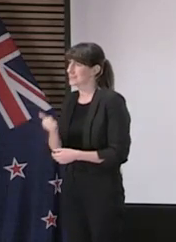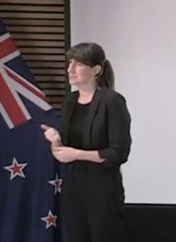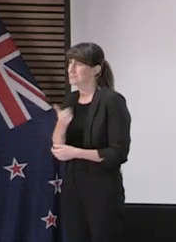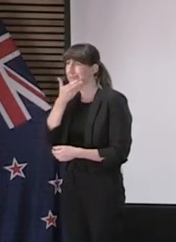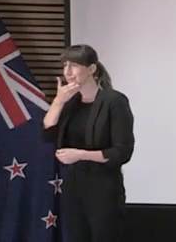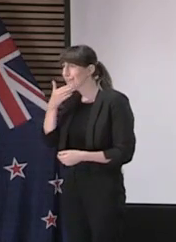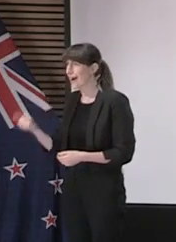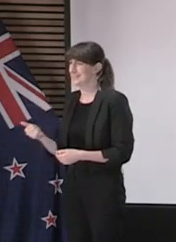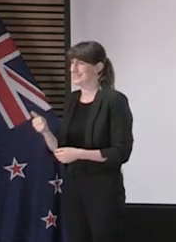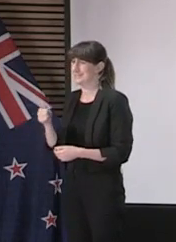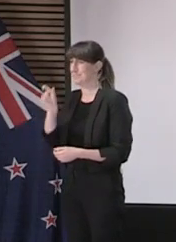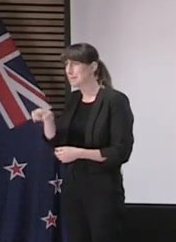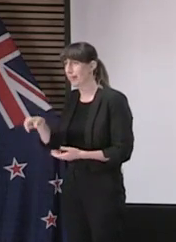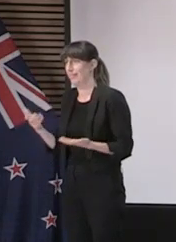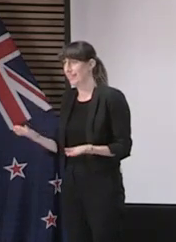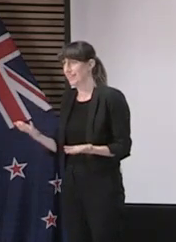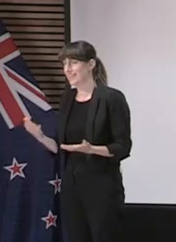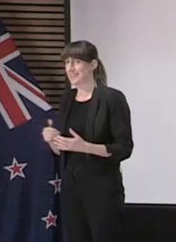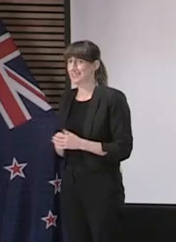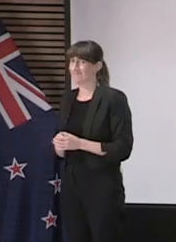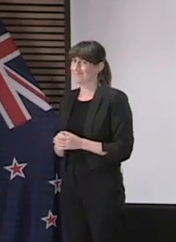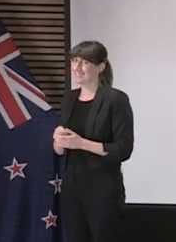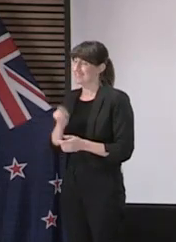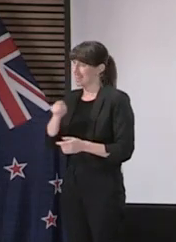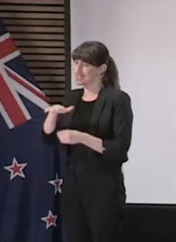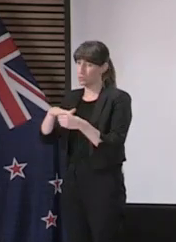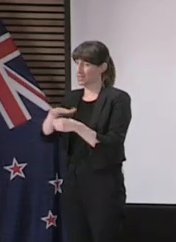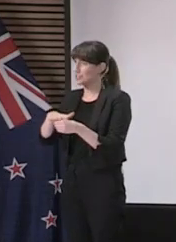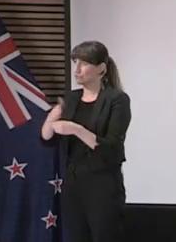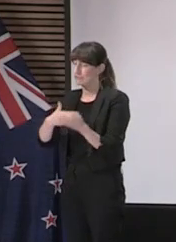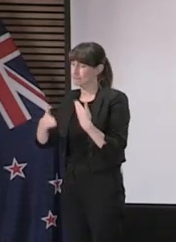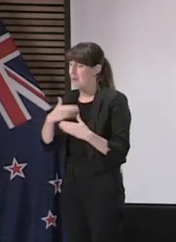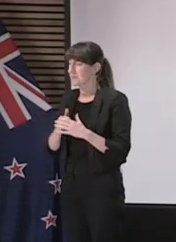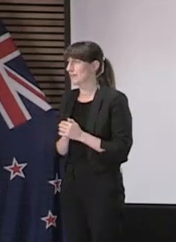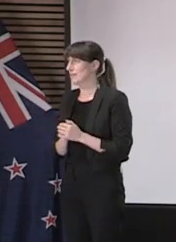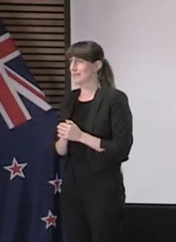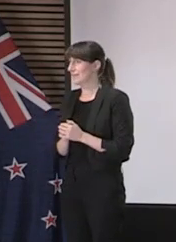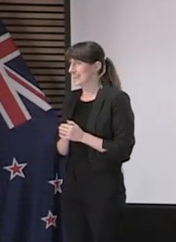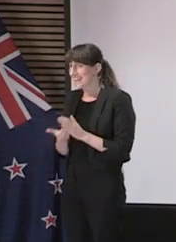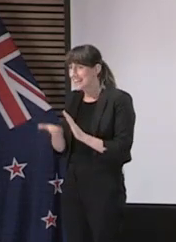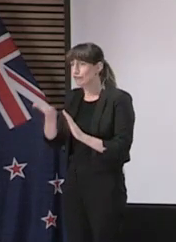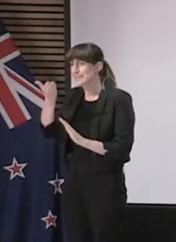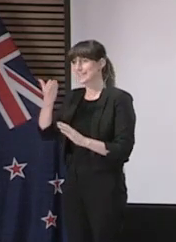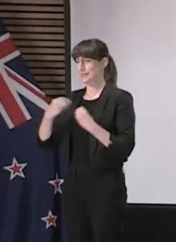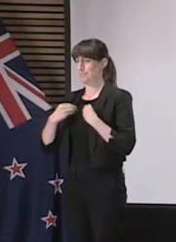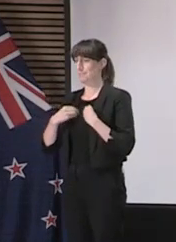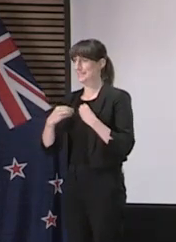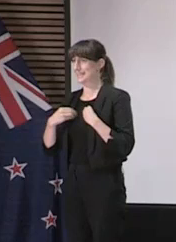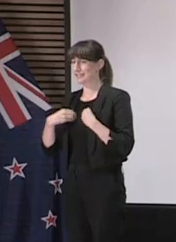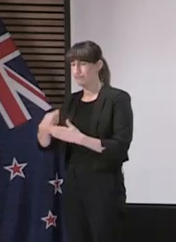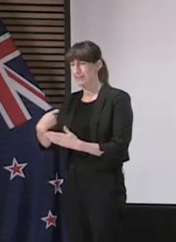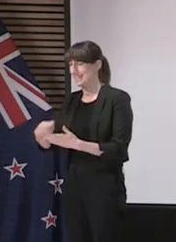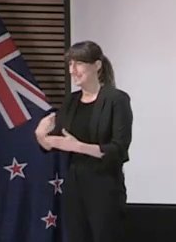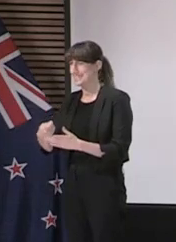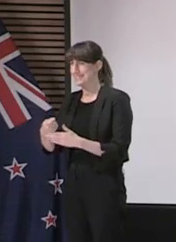utterly unfathomable in this situation to see some of what we've seen, including increases in commercial rents at a time